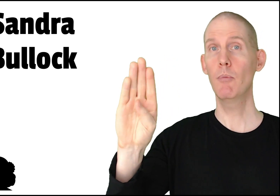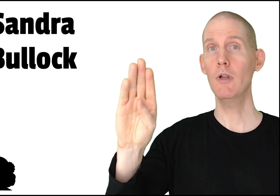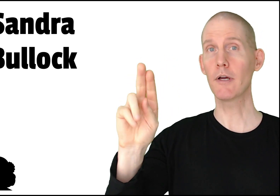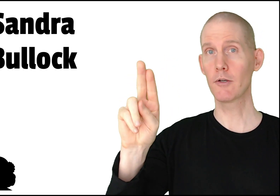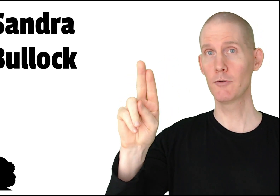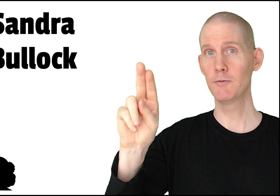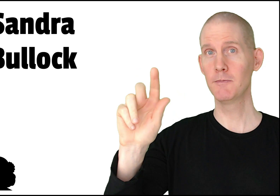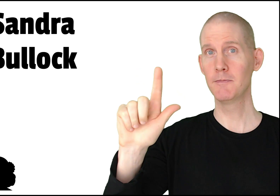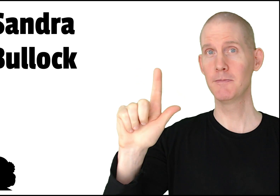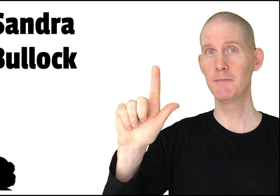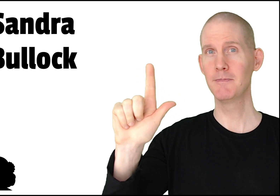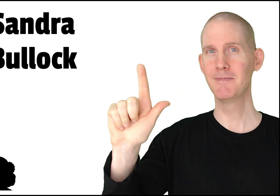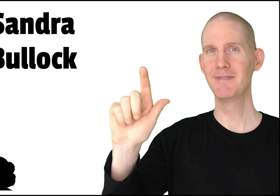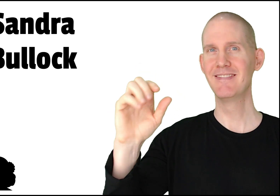Bullock.